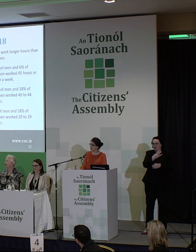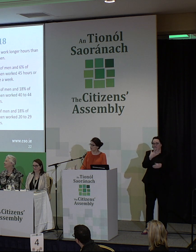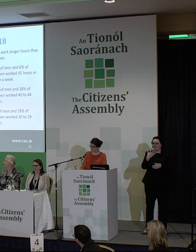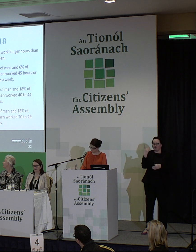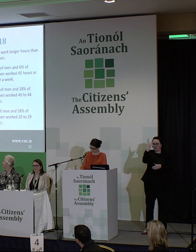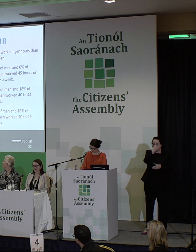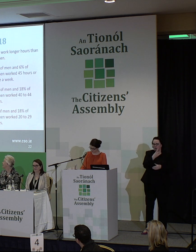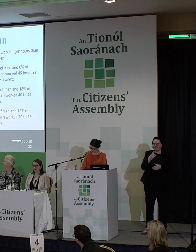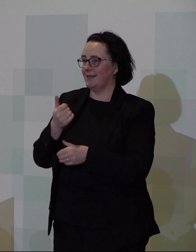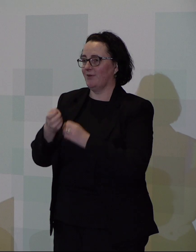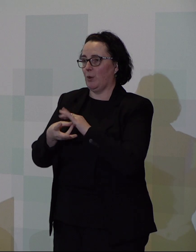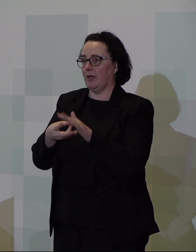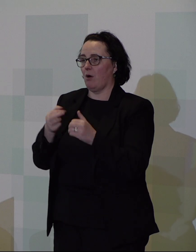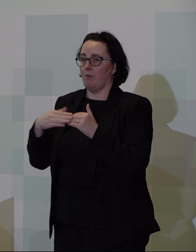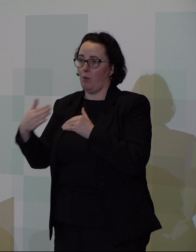or more.